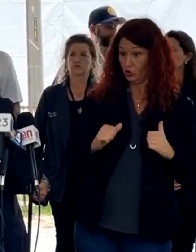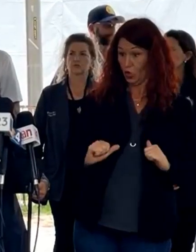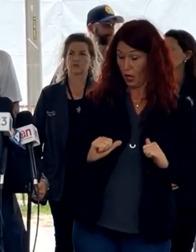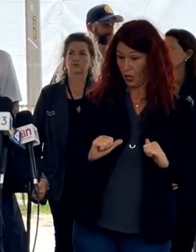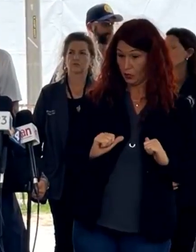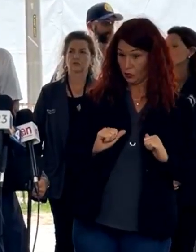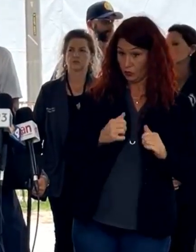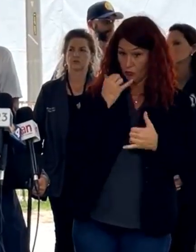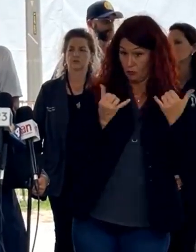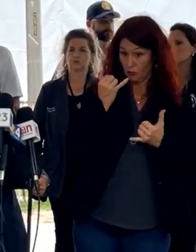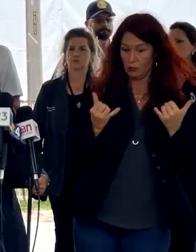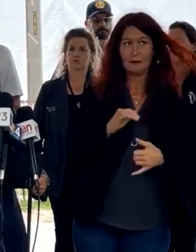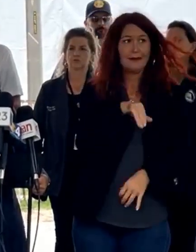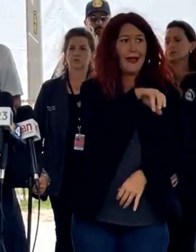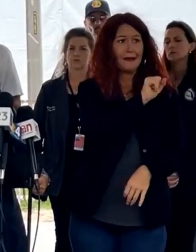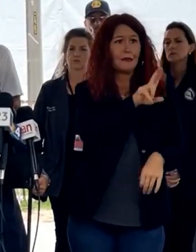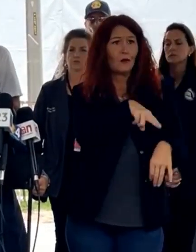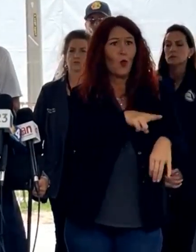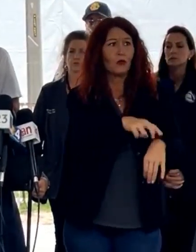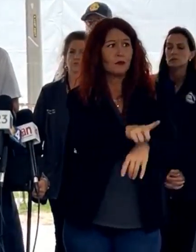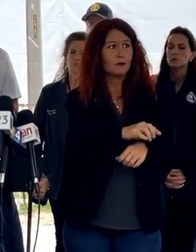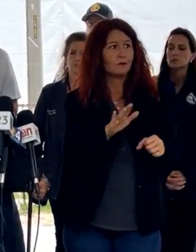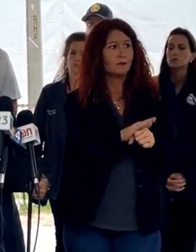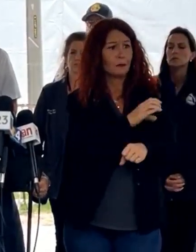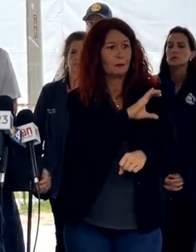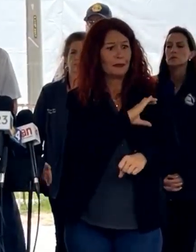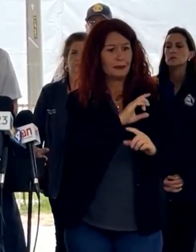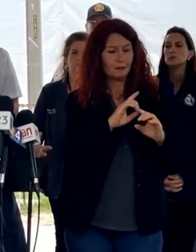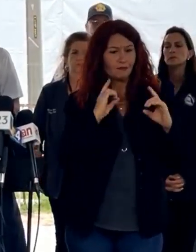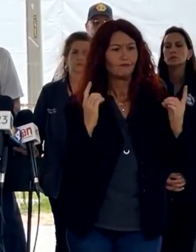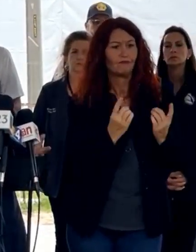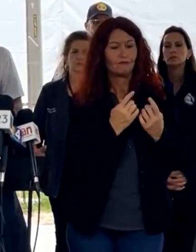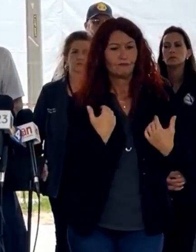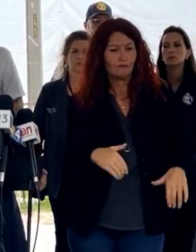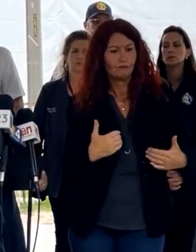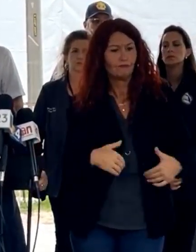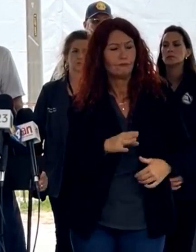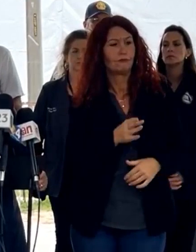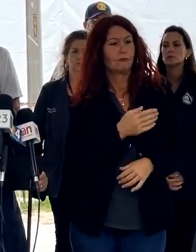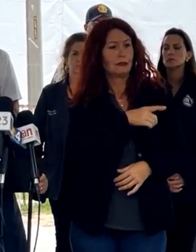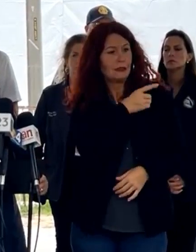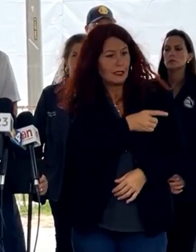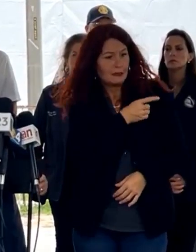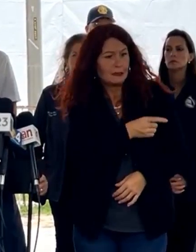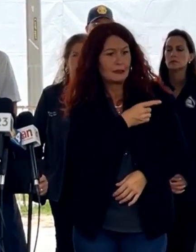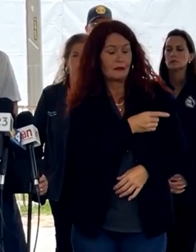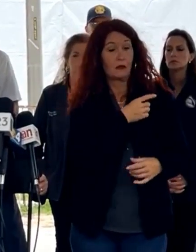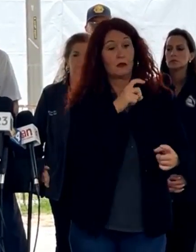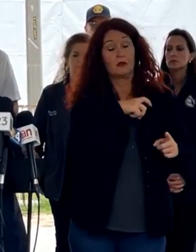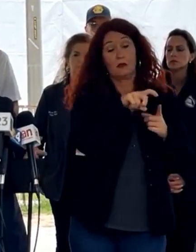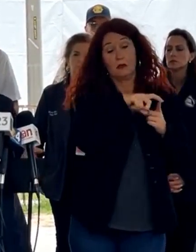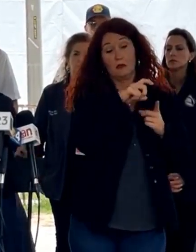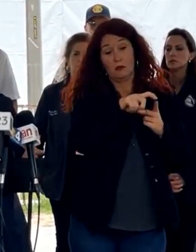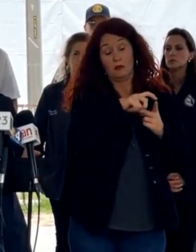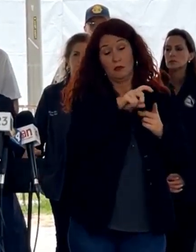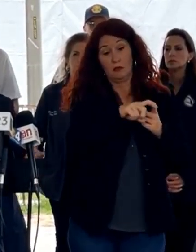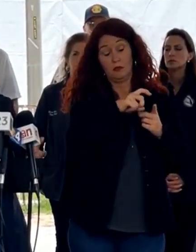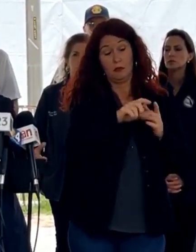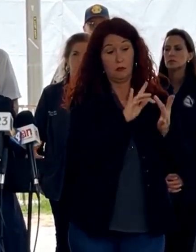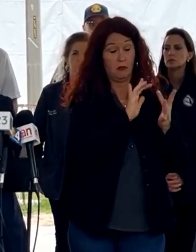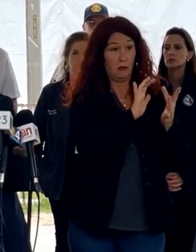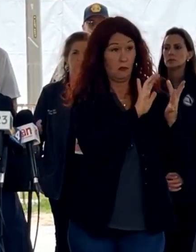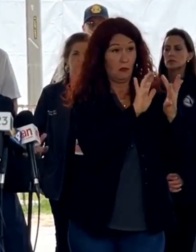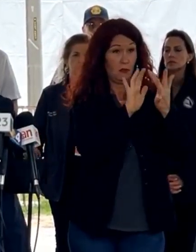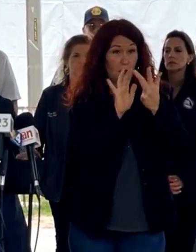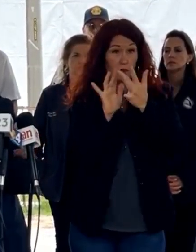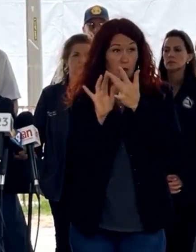have detectives constantly calling. They've reviewed dozens of databases to